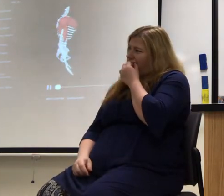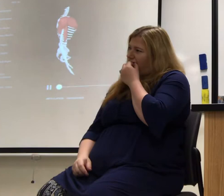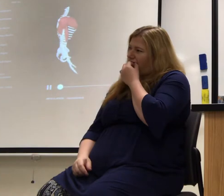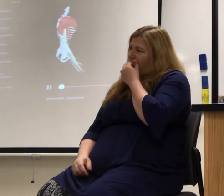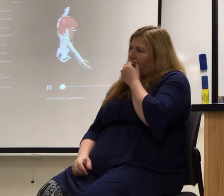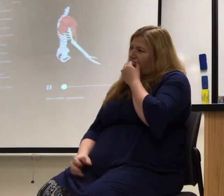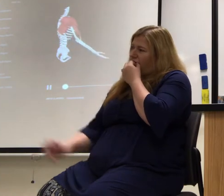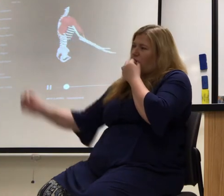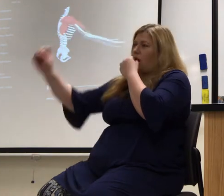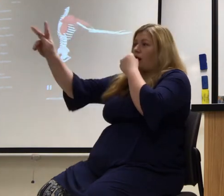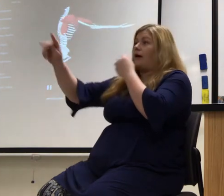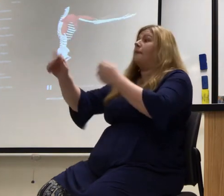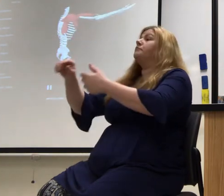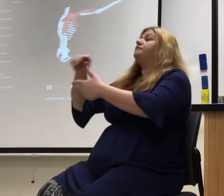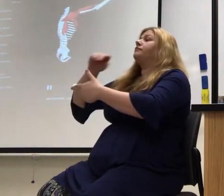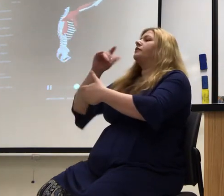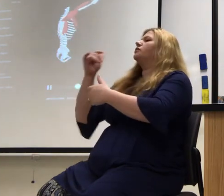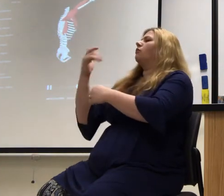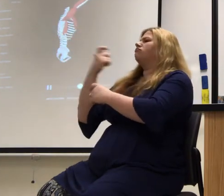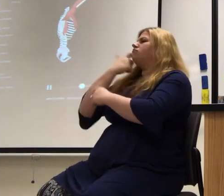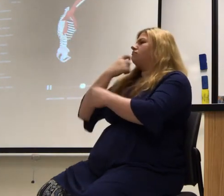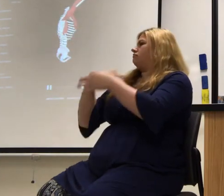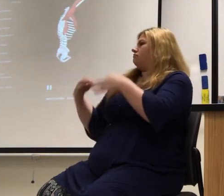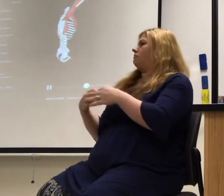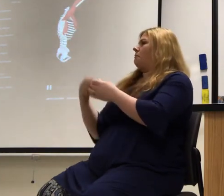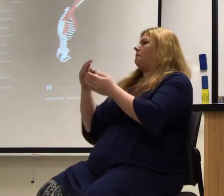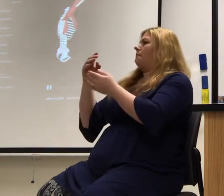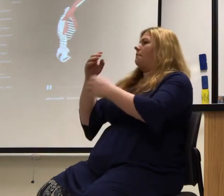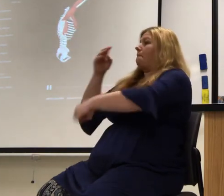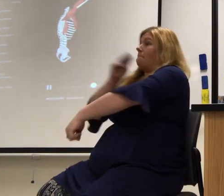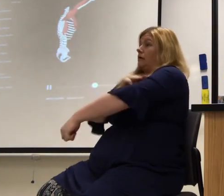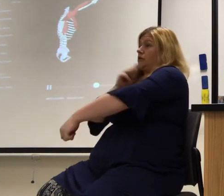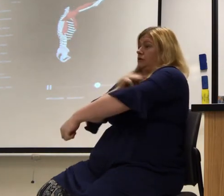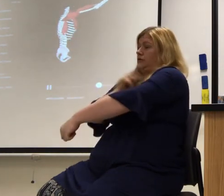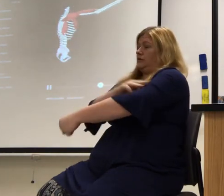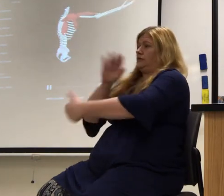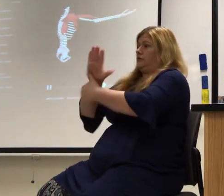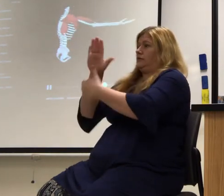All right, out of these three muscles, for the arm,